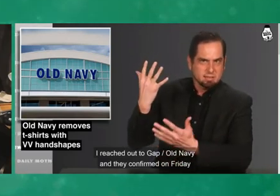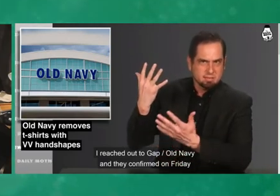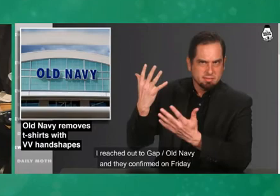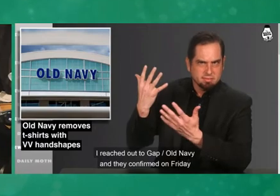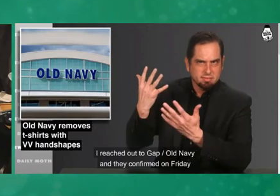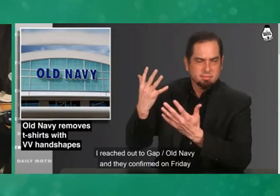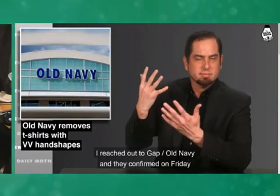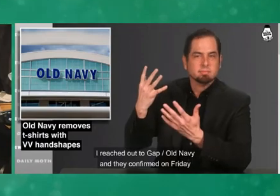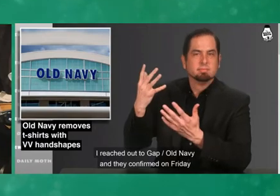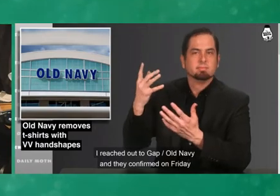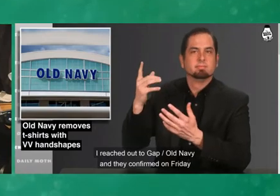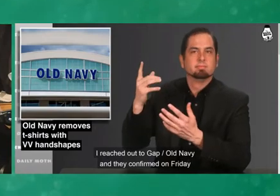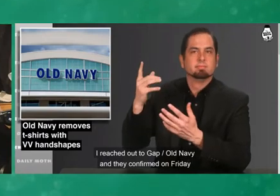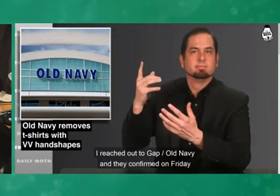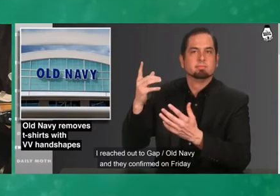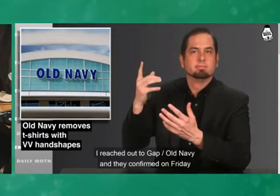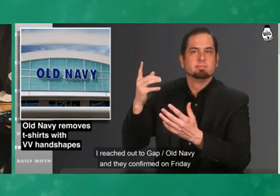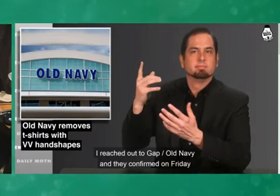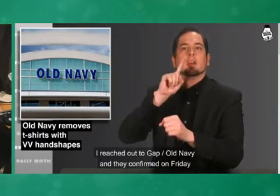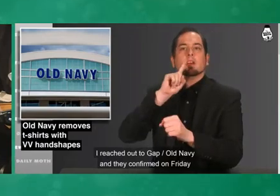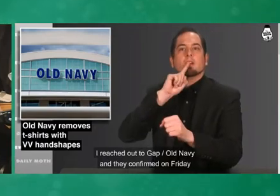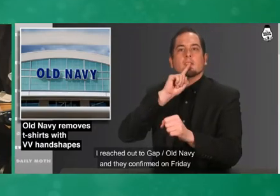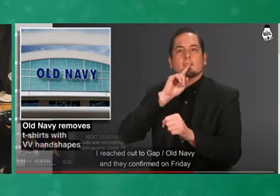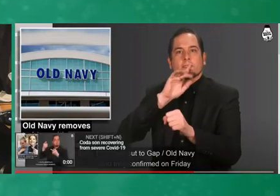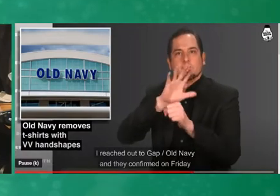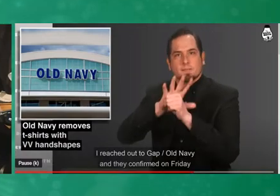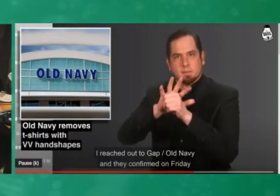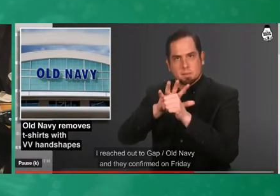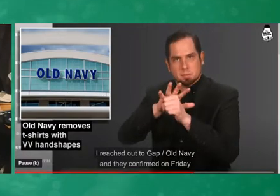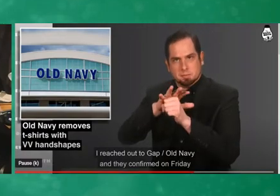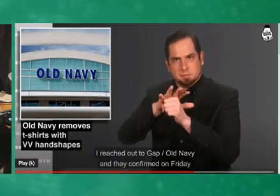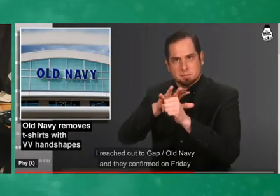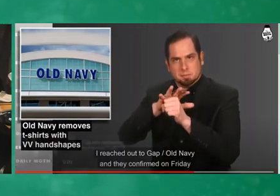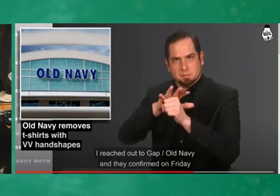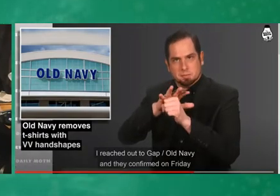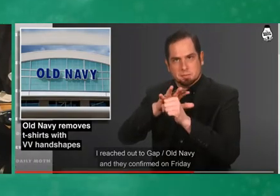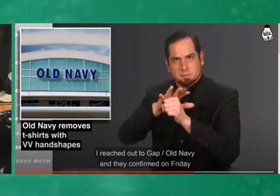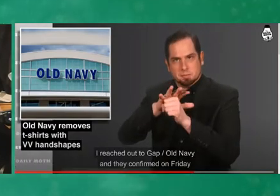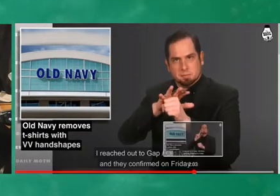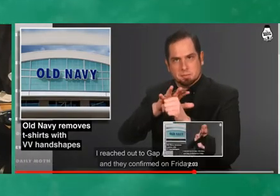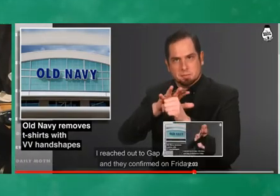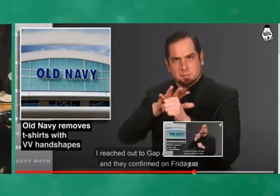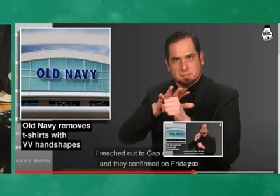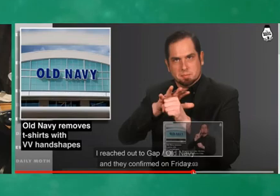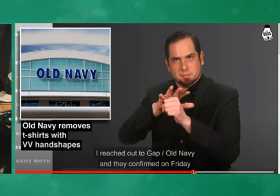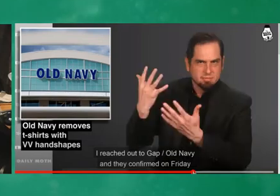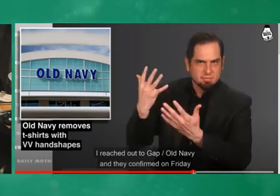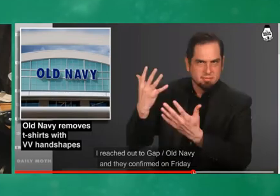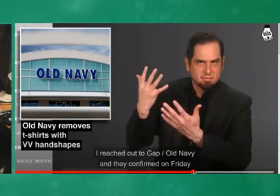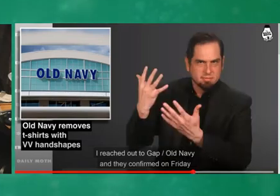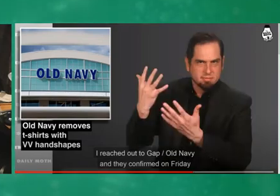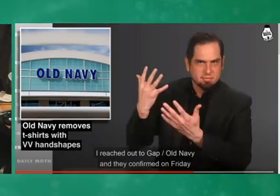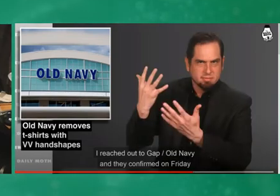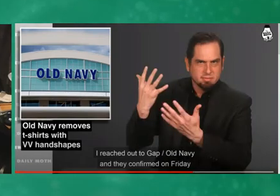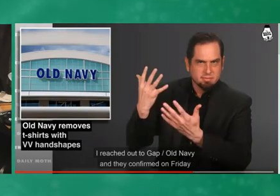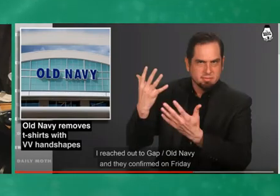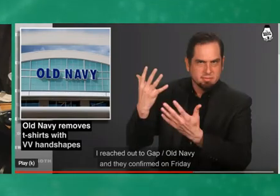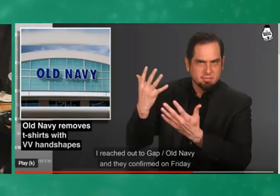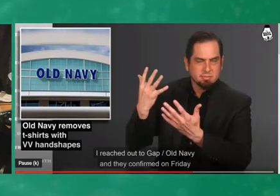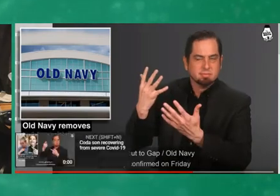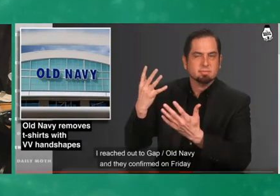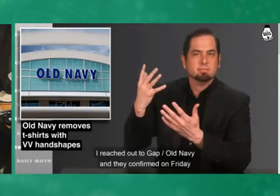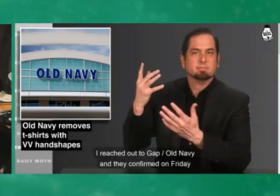what's going on here? Like, what's, come on. Like, okay. So the facials help to convey the context of that what sign too.